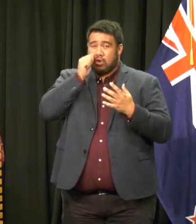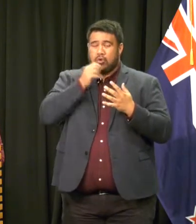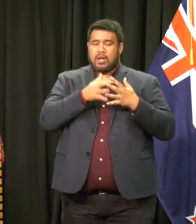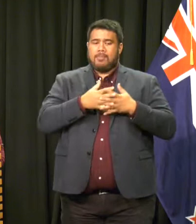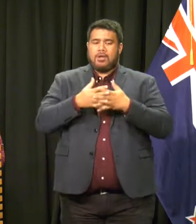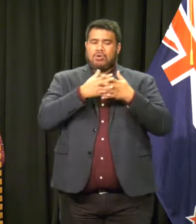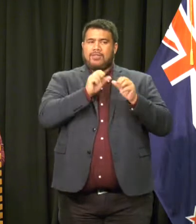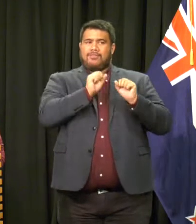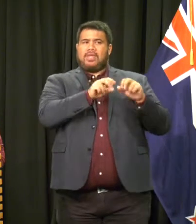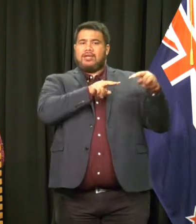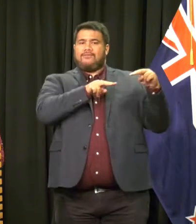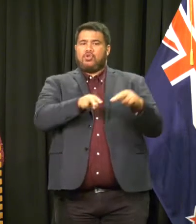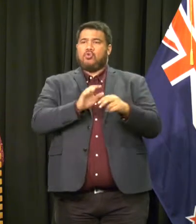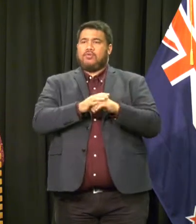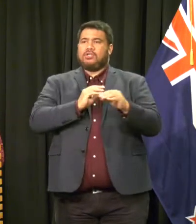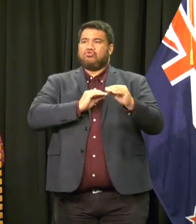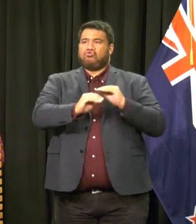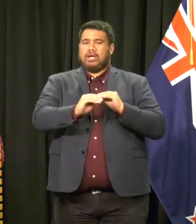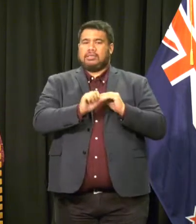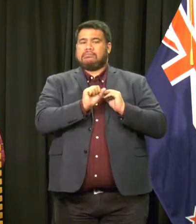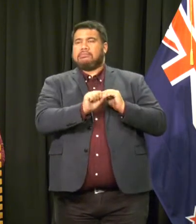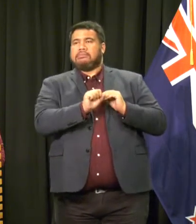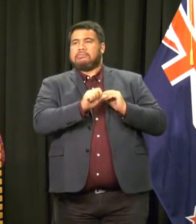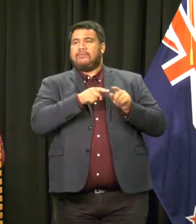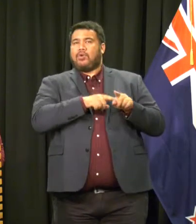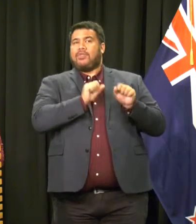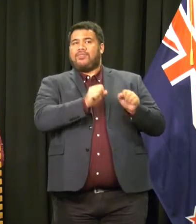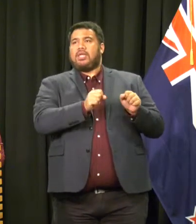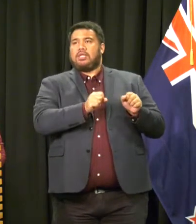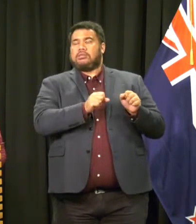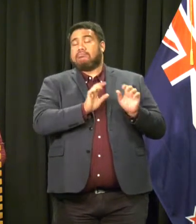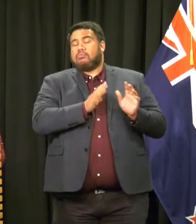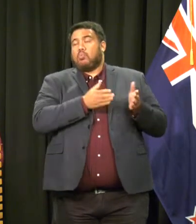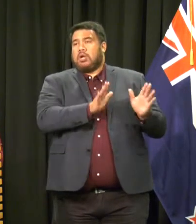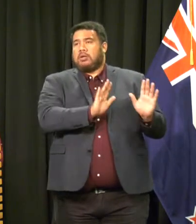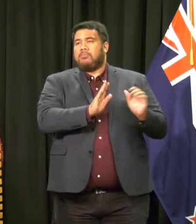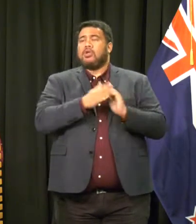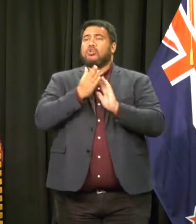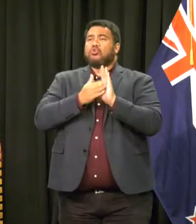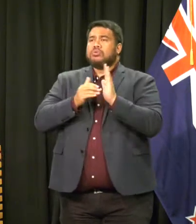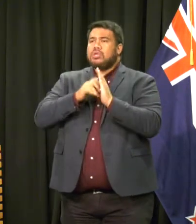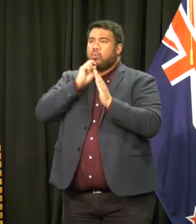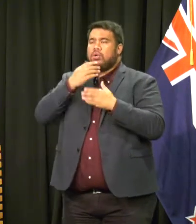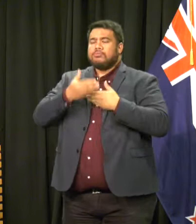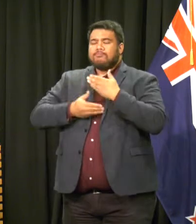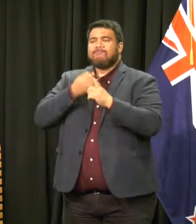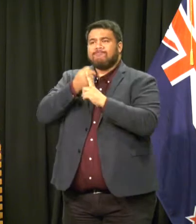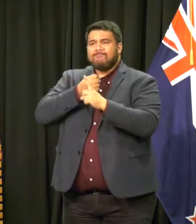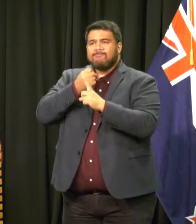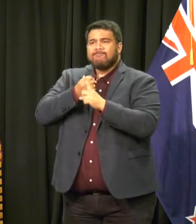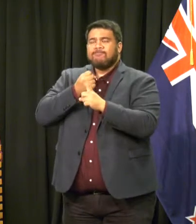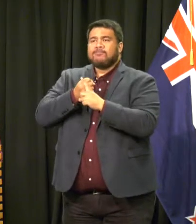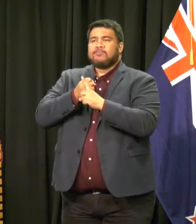particular view on trade under the current administration. New Zealand will continue to advocate for its